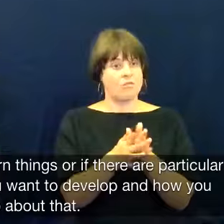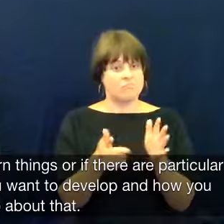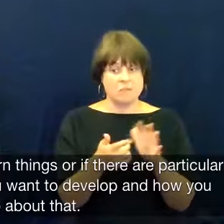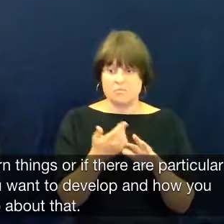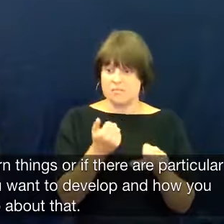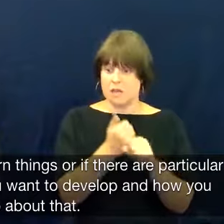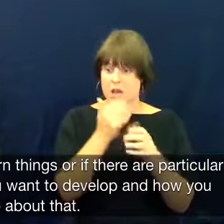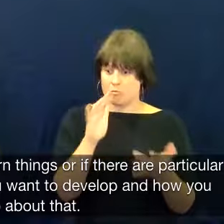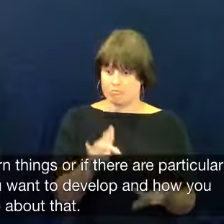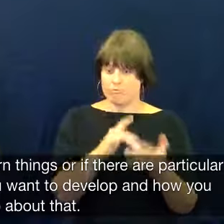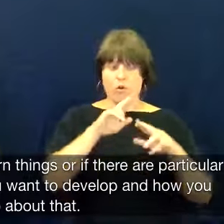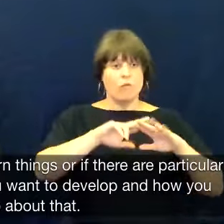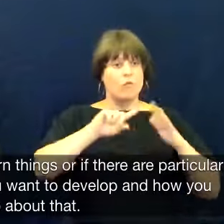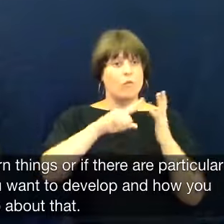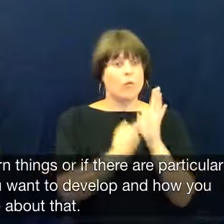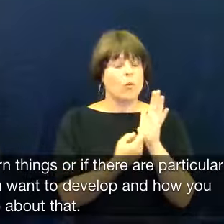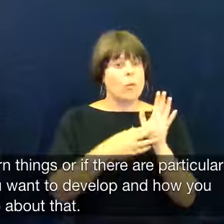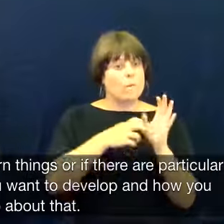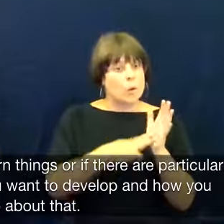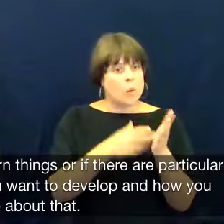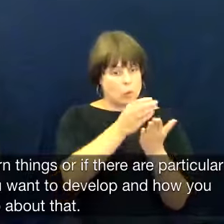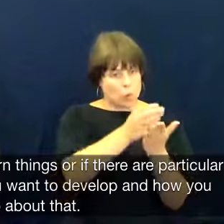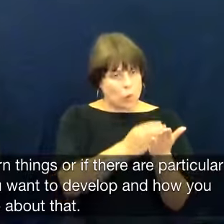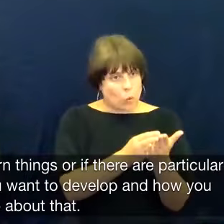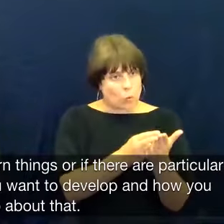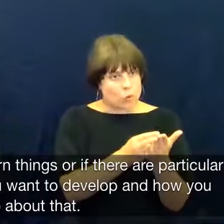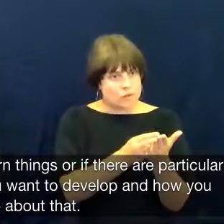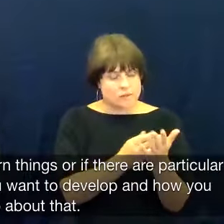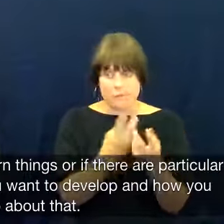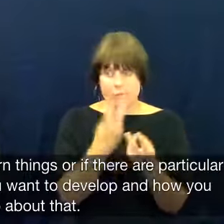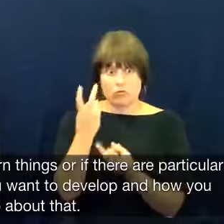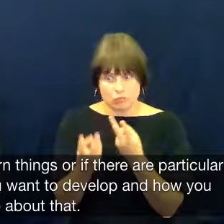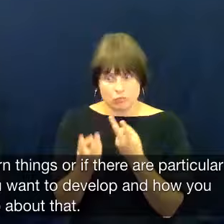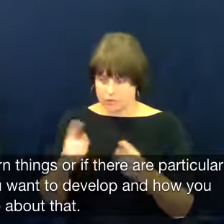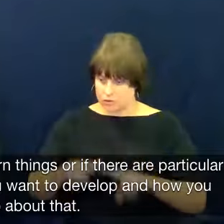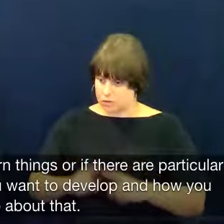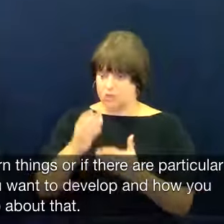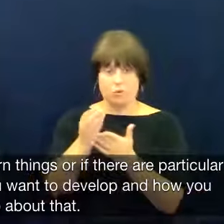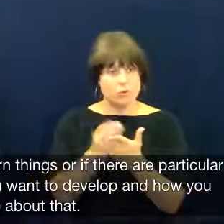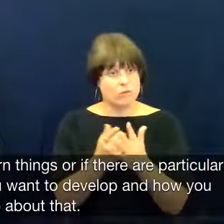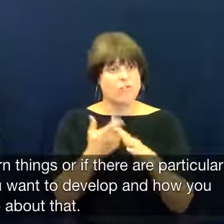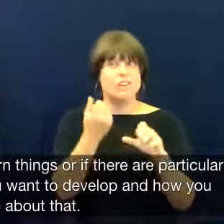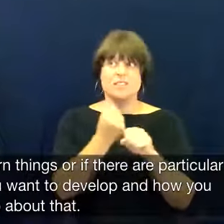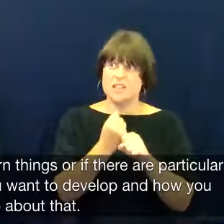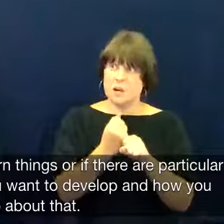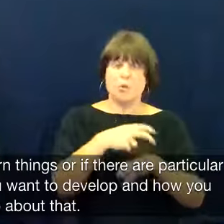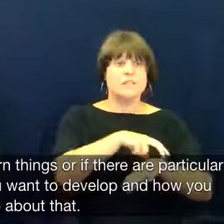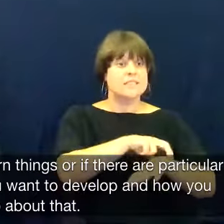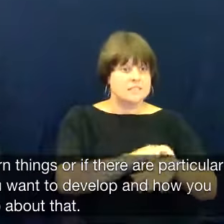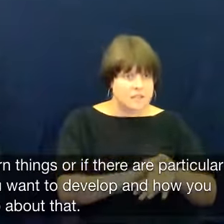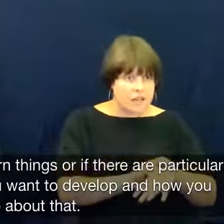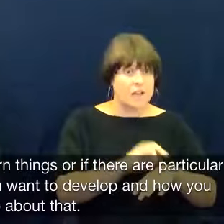a formal course and investigating what courses are around, if it might be a TAFE course or an